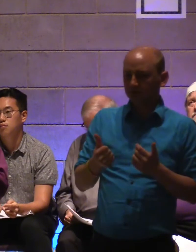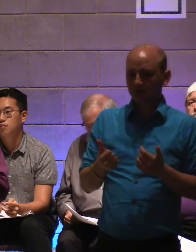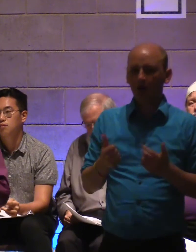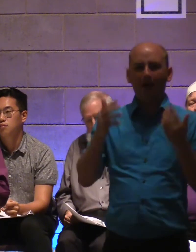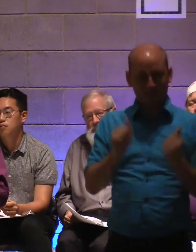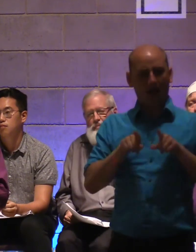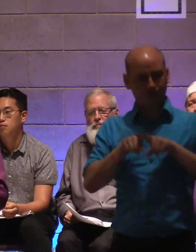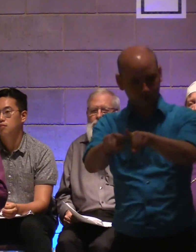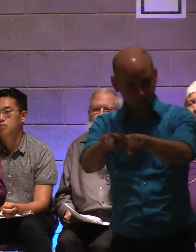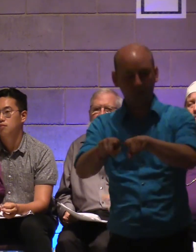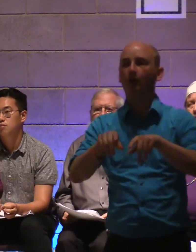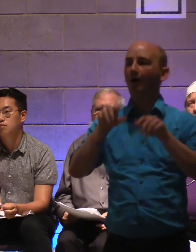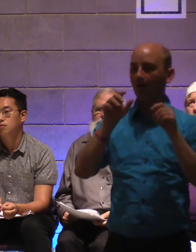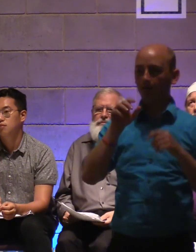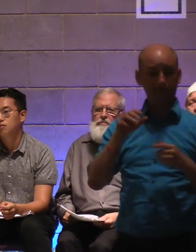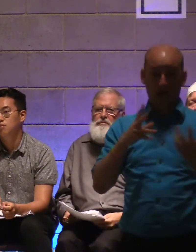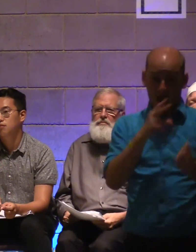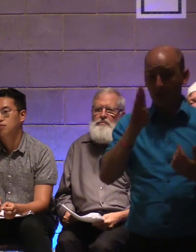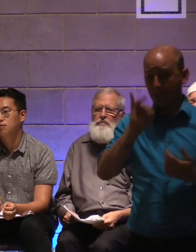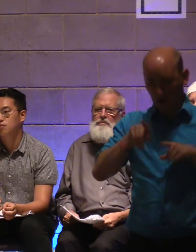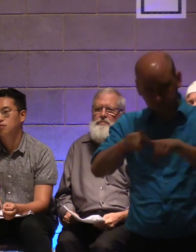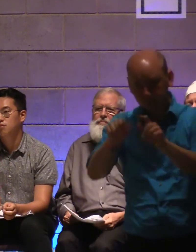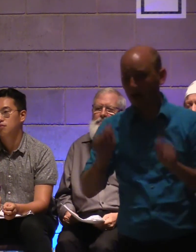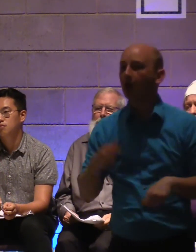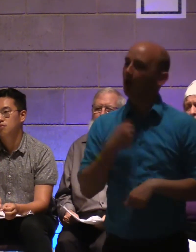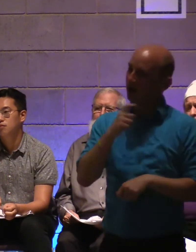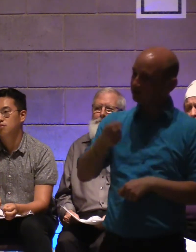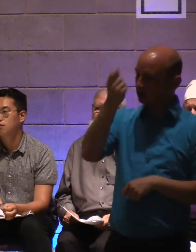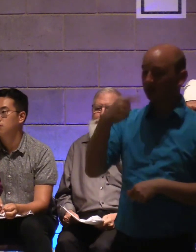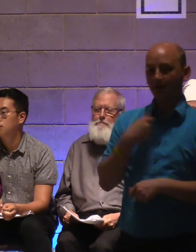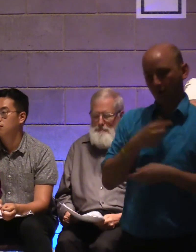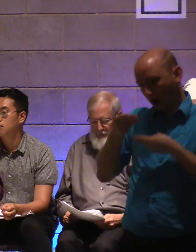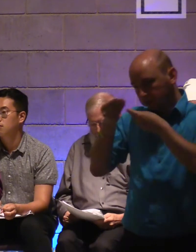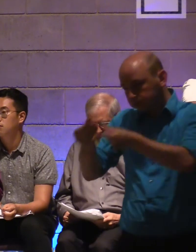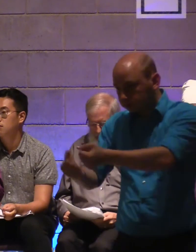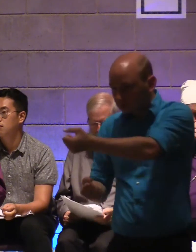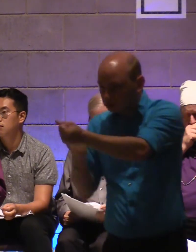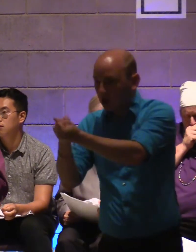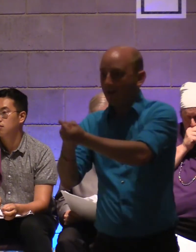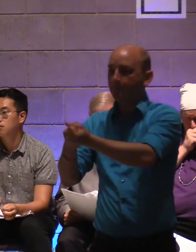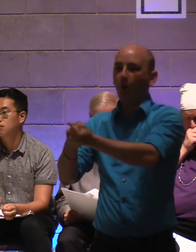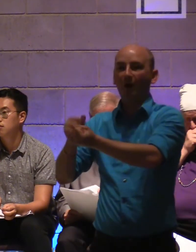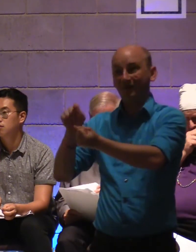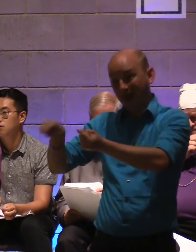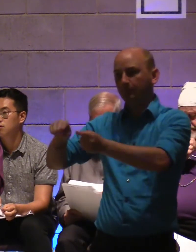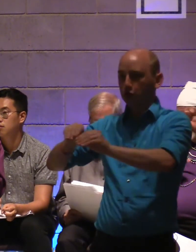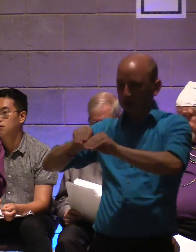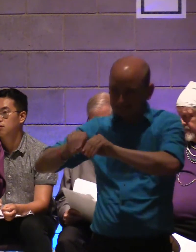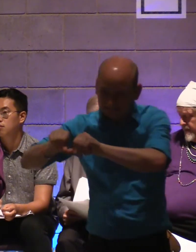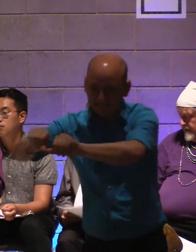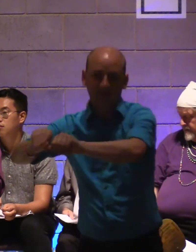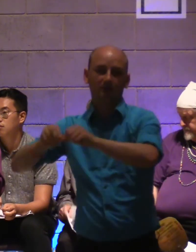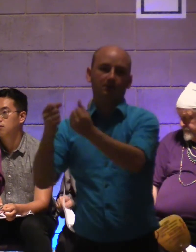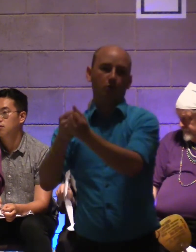be bisexual. So we have to understand that we are sowing into fertile ground on tonight when we sow into Center